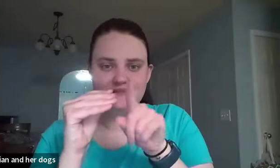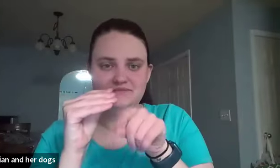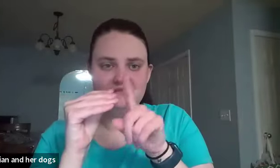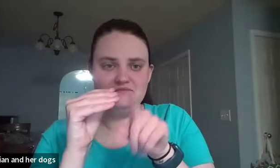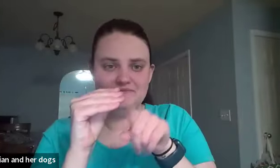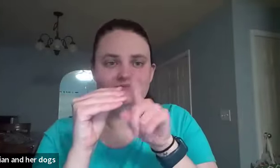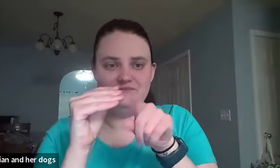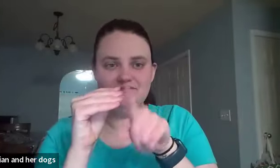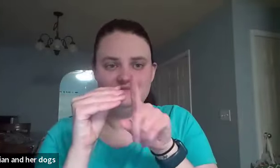Slice.